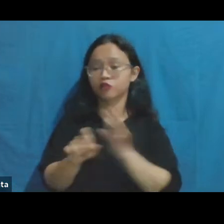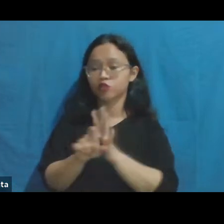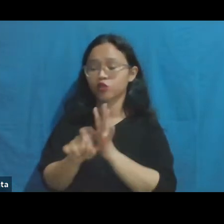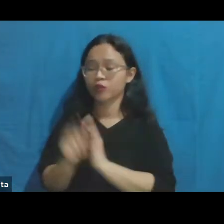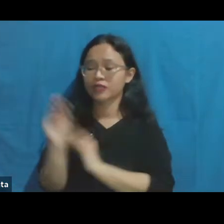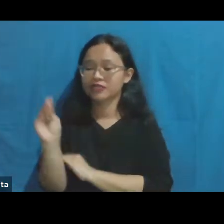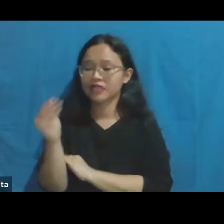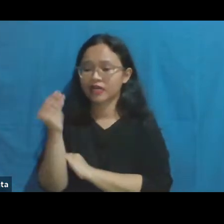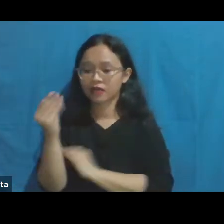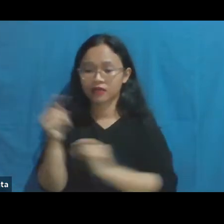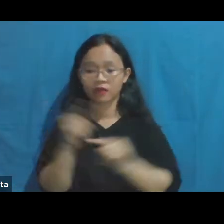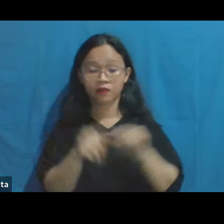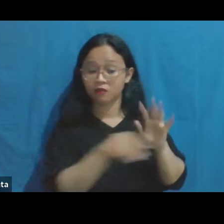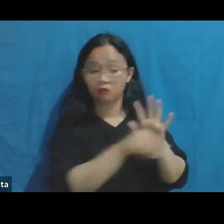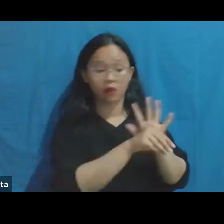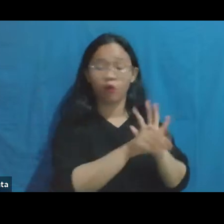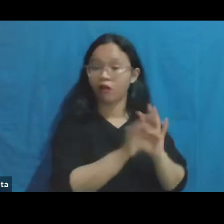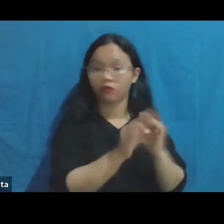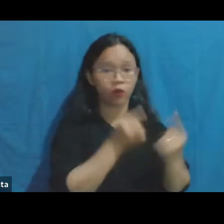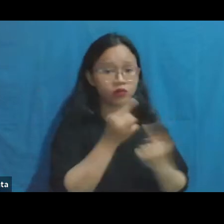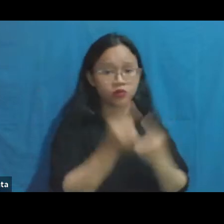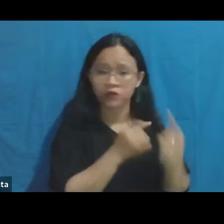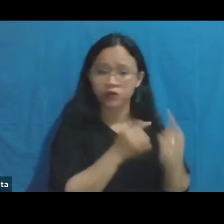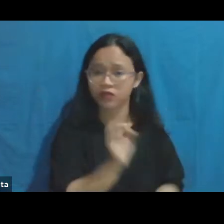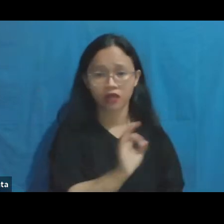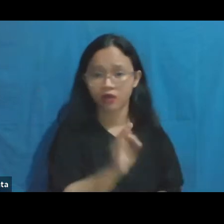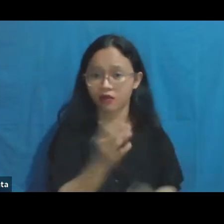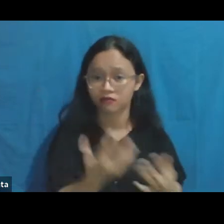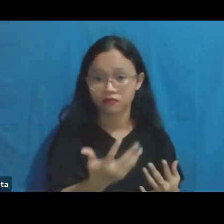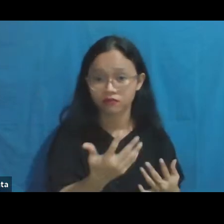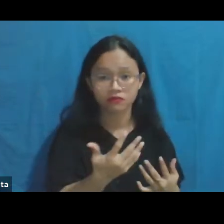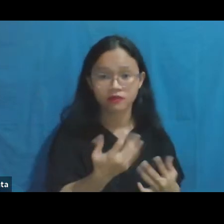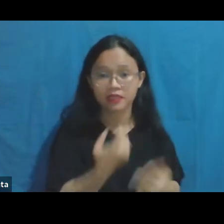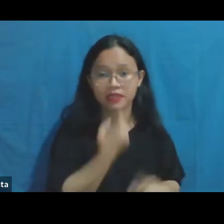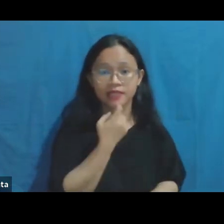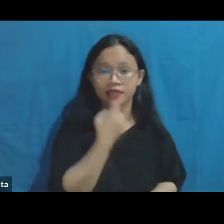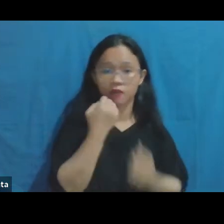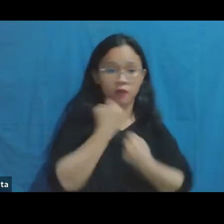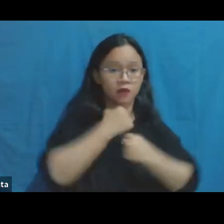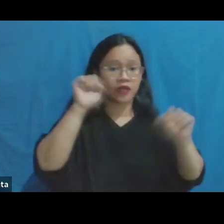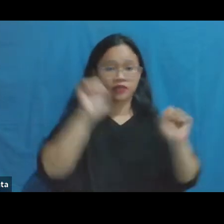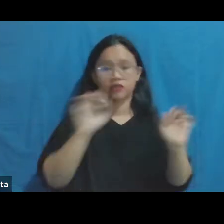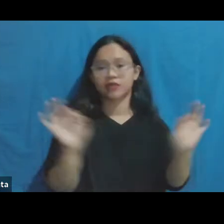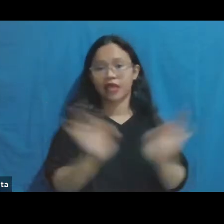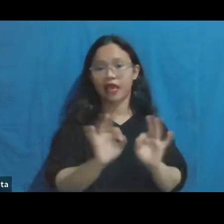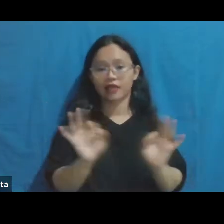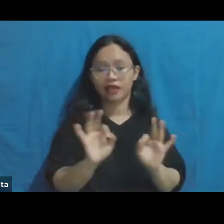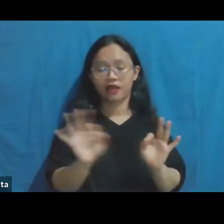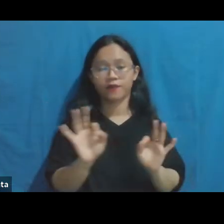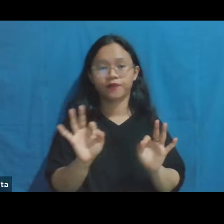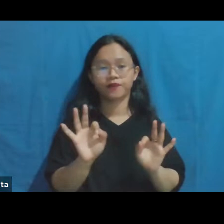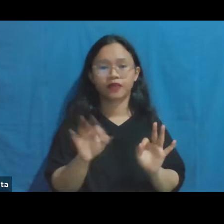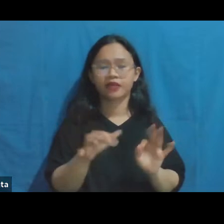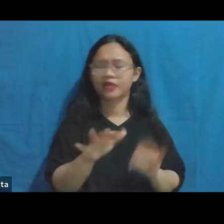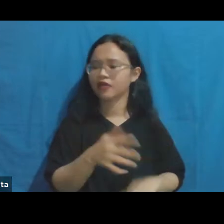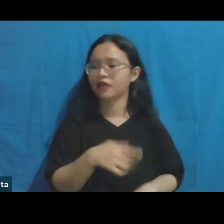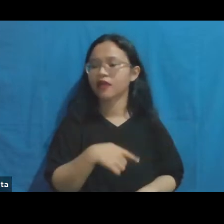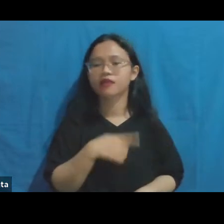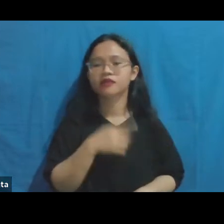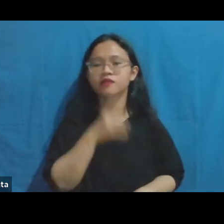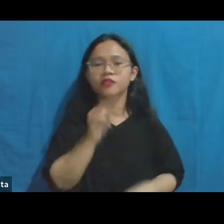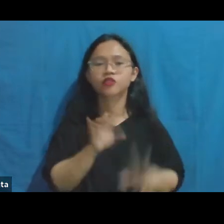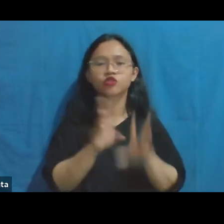the Papuan people. And you divide them into how many provinces that you want,